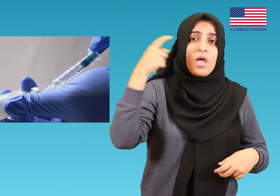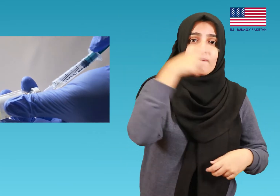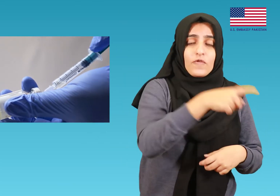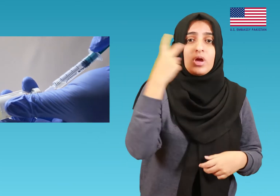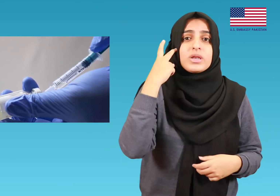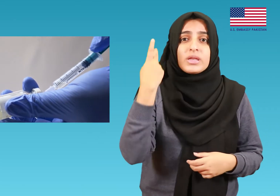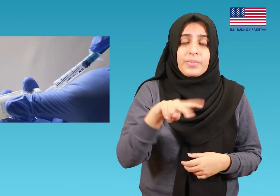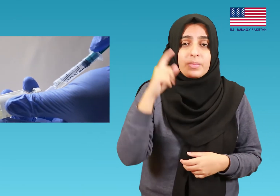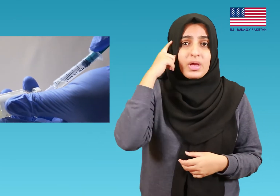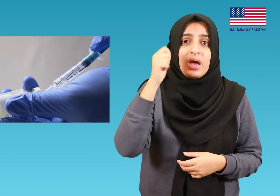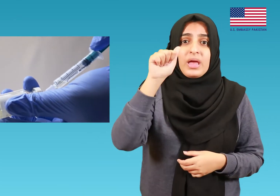by AstraZeneca,